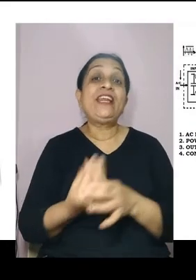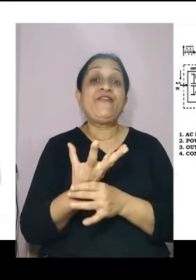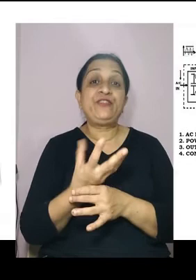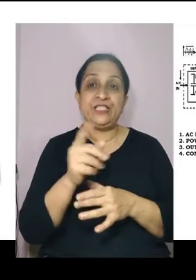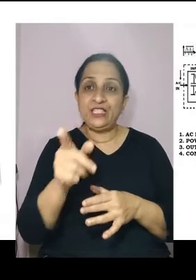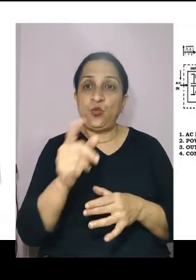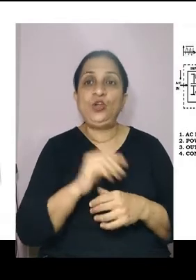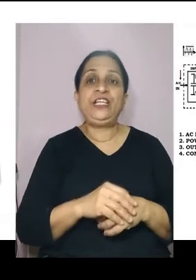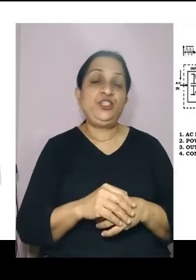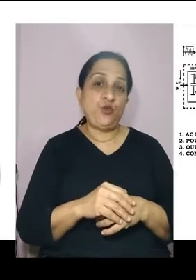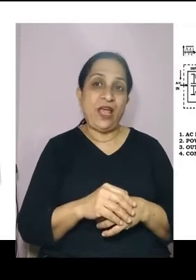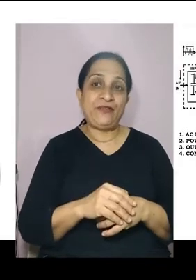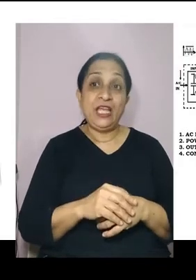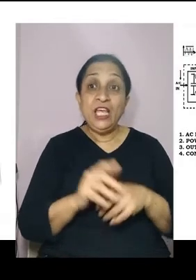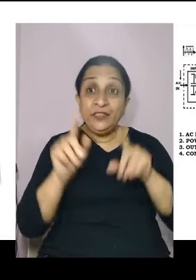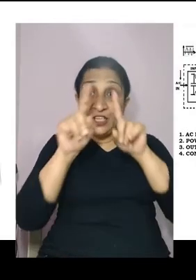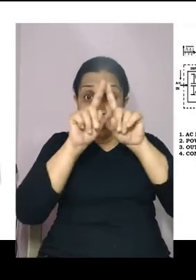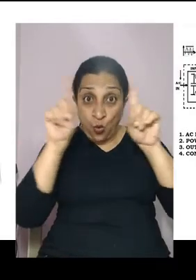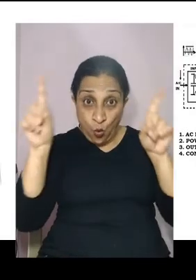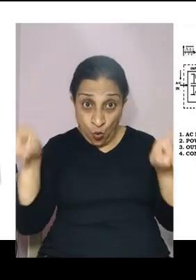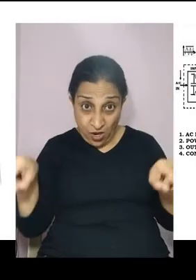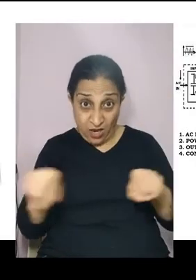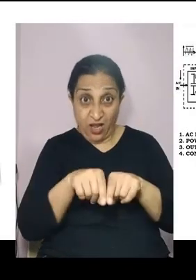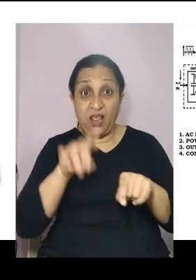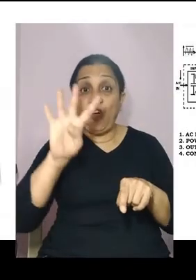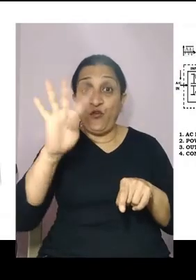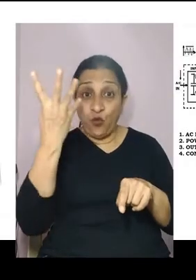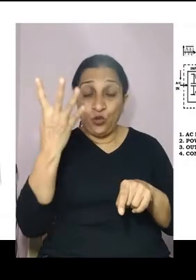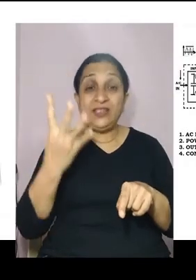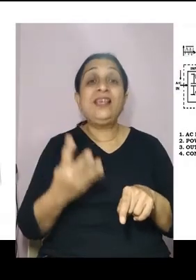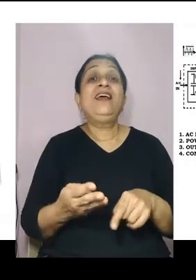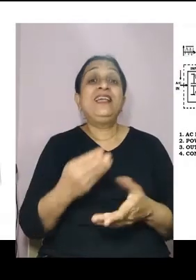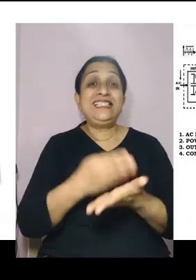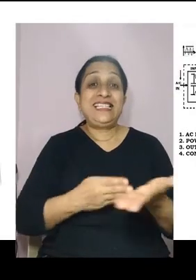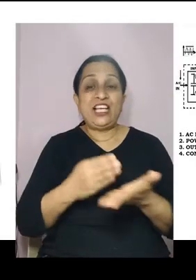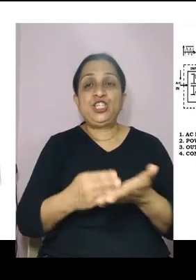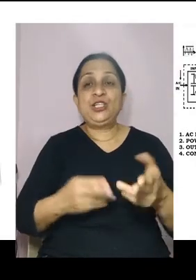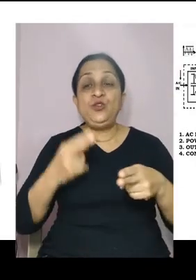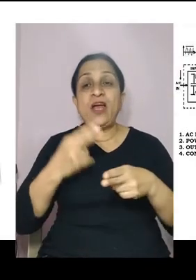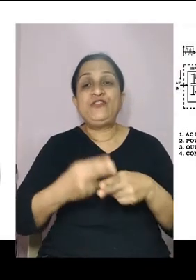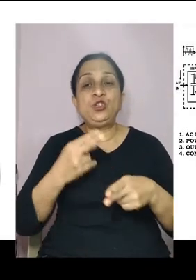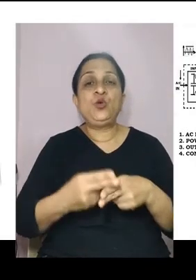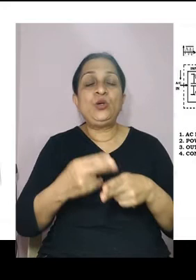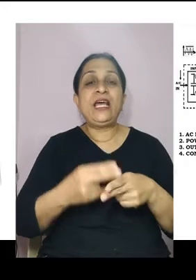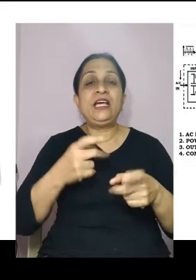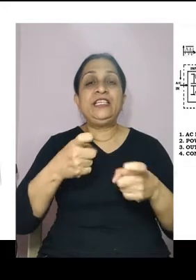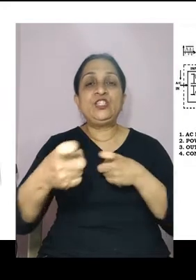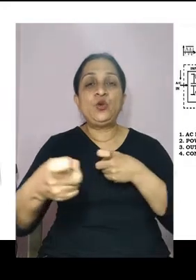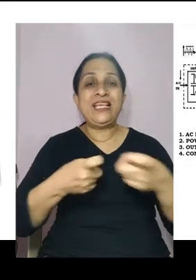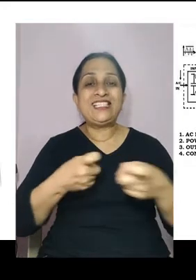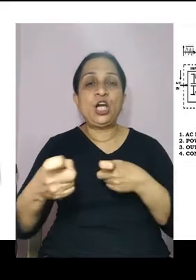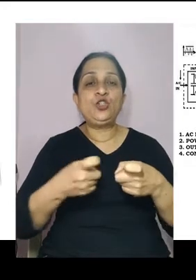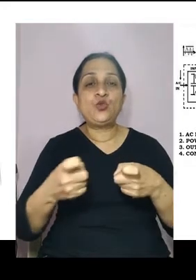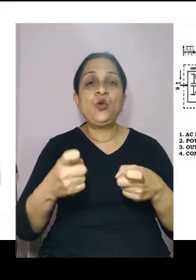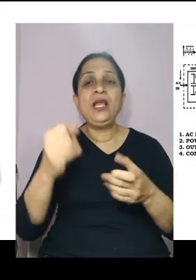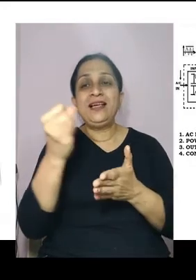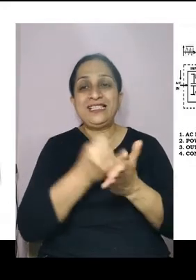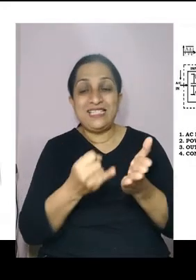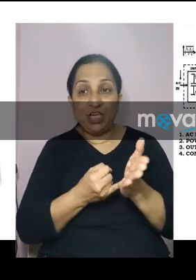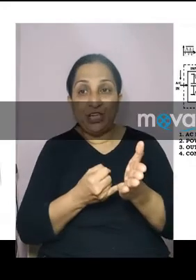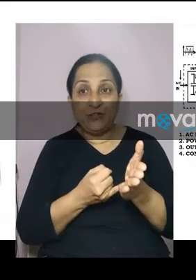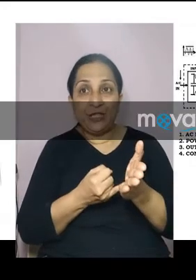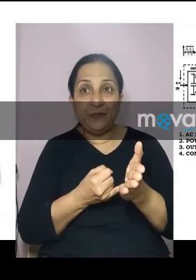which is the source or the reference voltage you have. This whole fourth section you have to know, it is known as